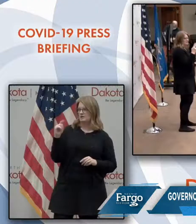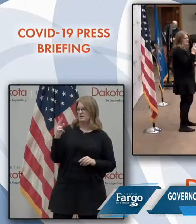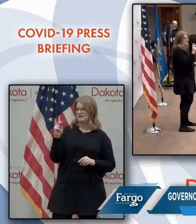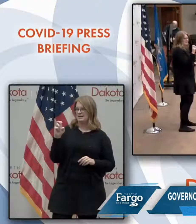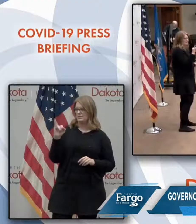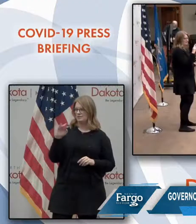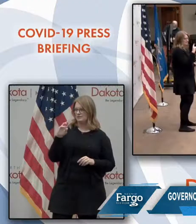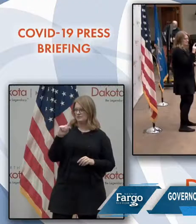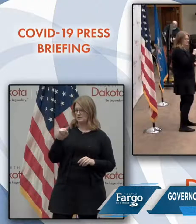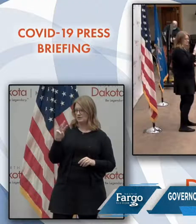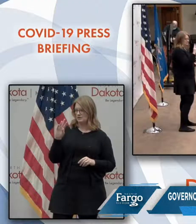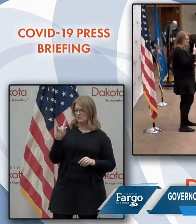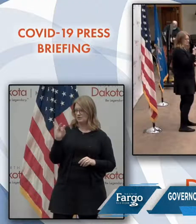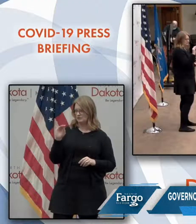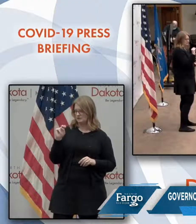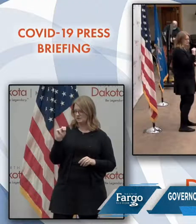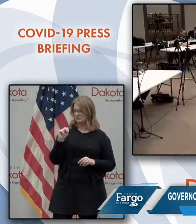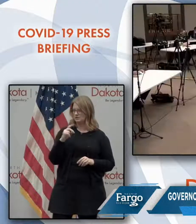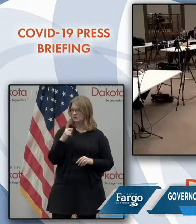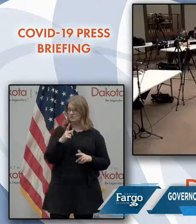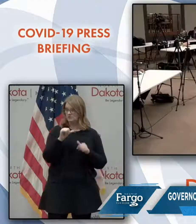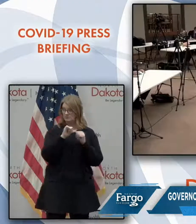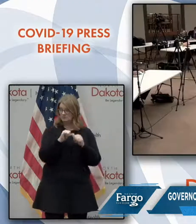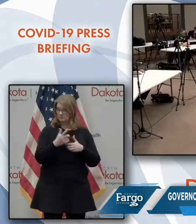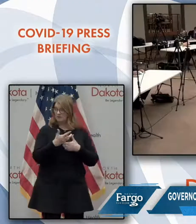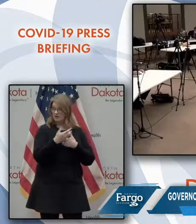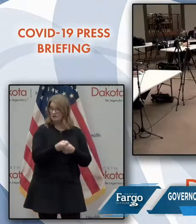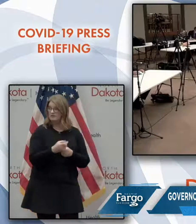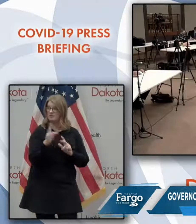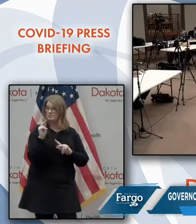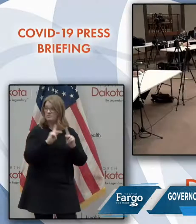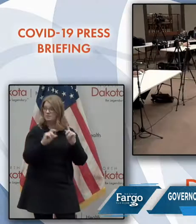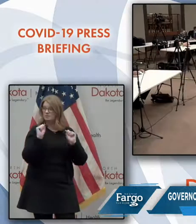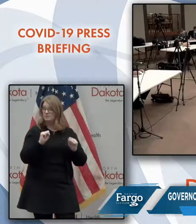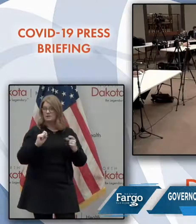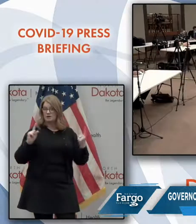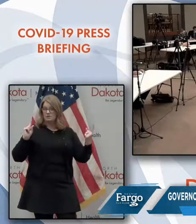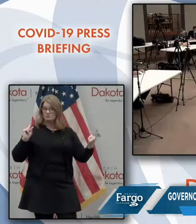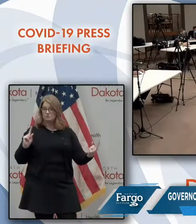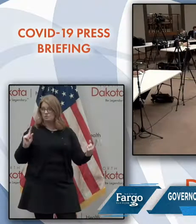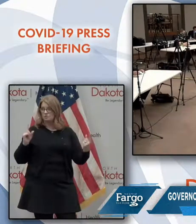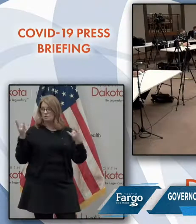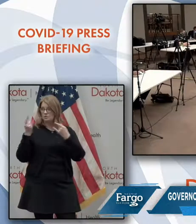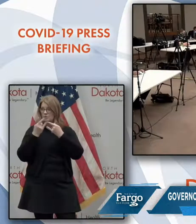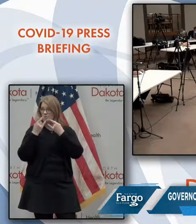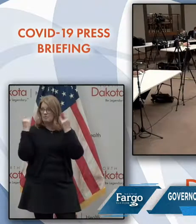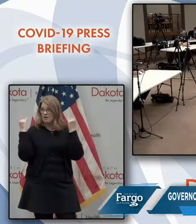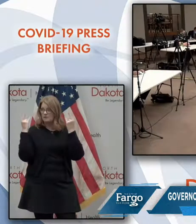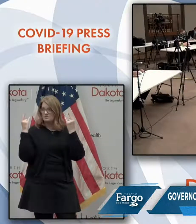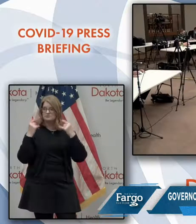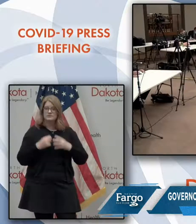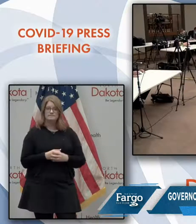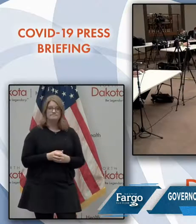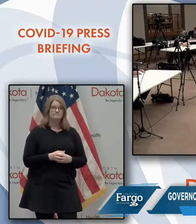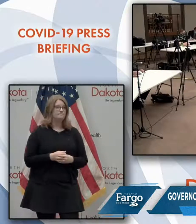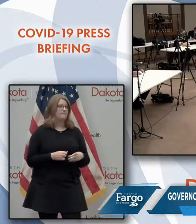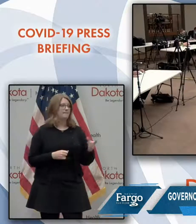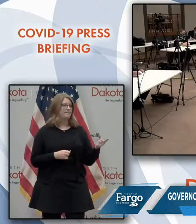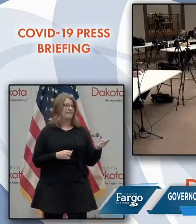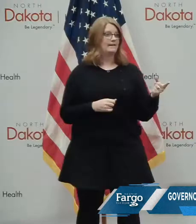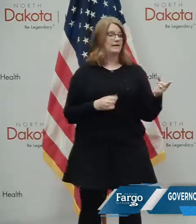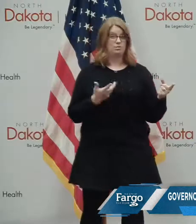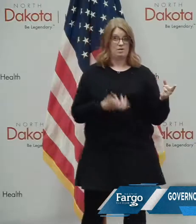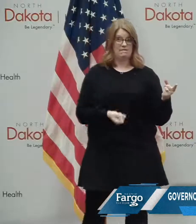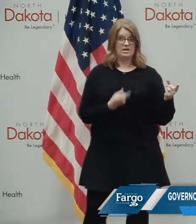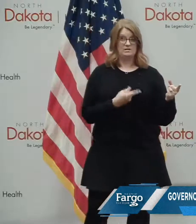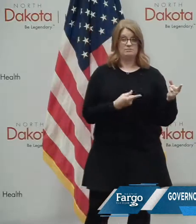KUIZ Williston, do you remain confident in the people's ability to be socially distant and to wear masks when applicable?